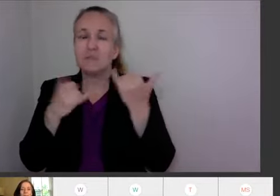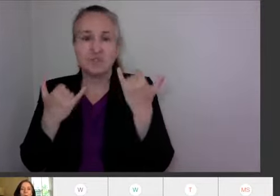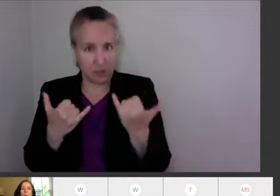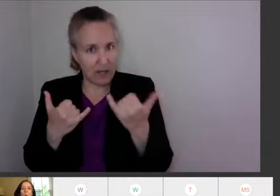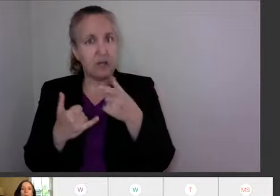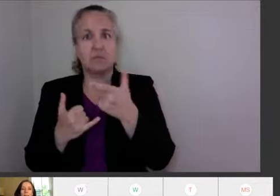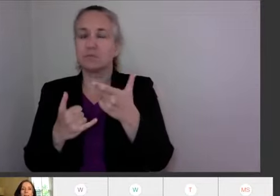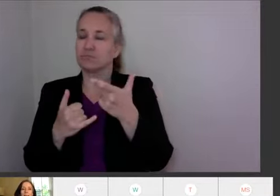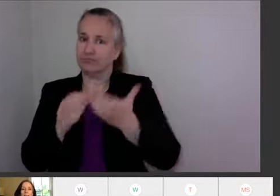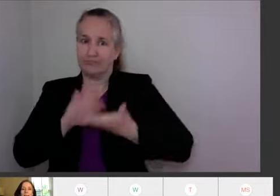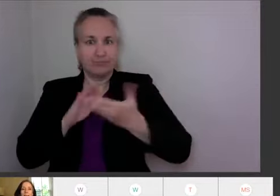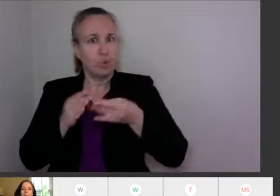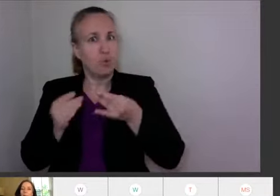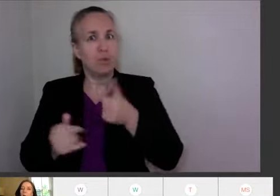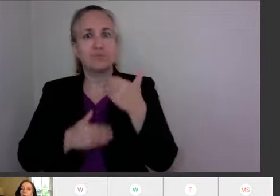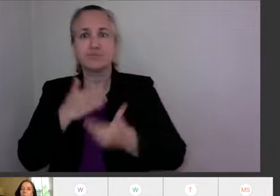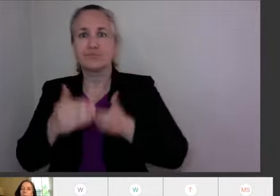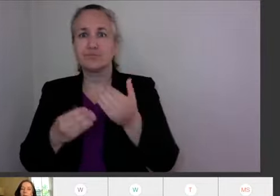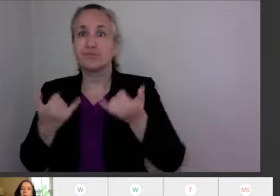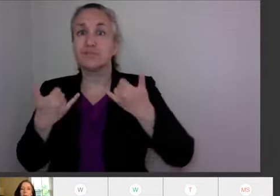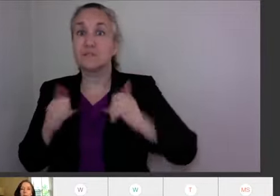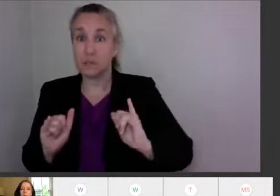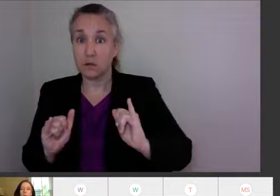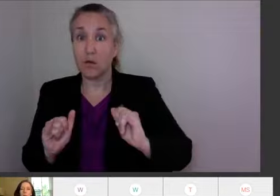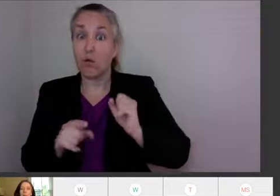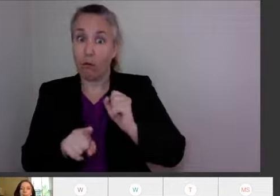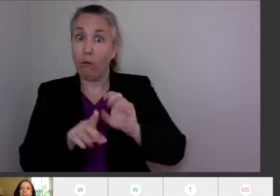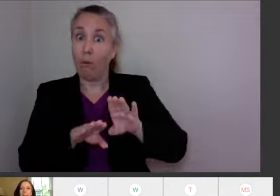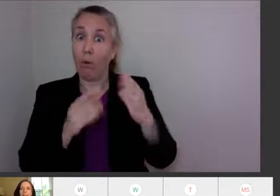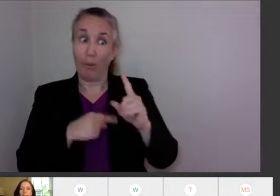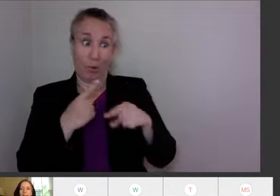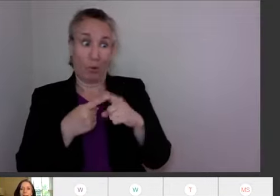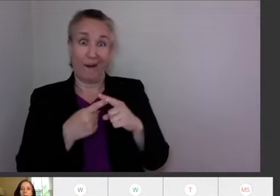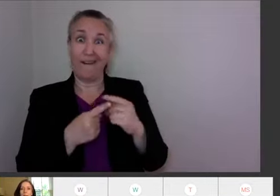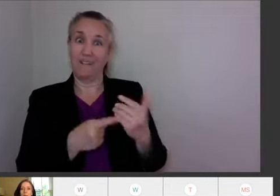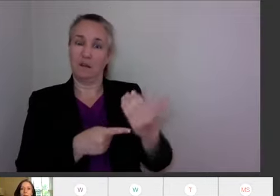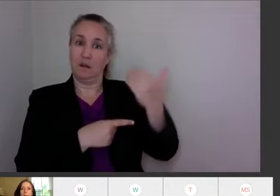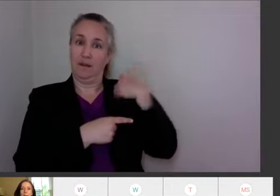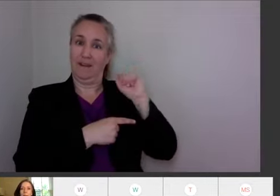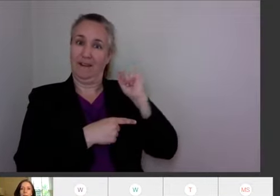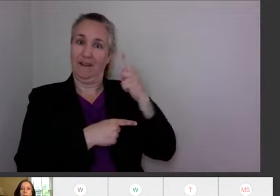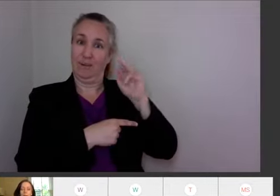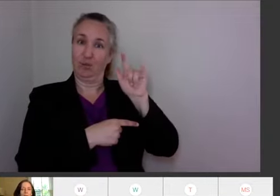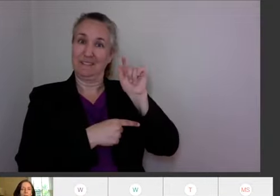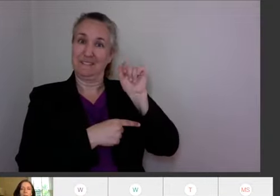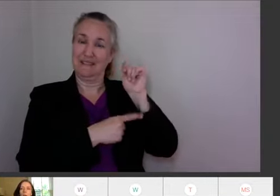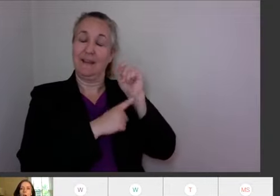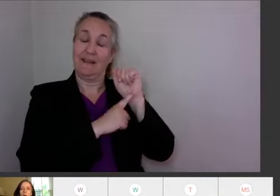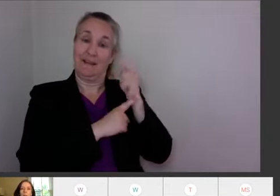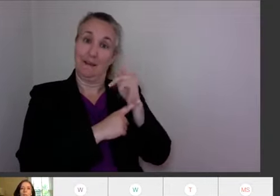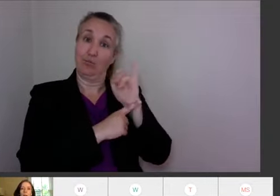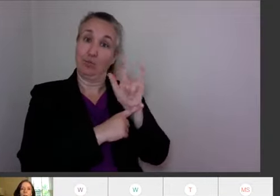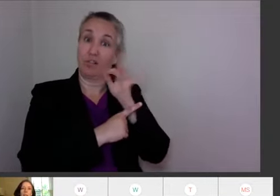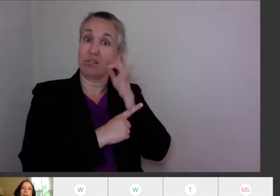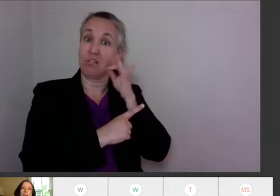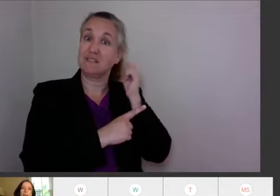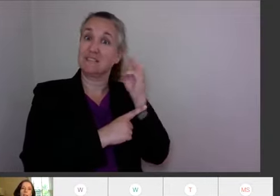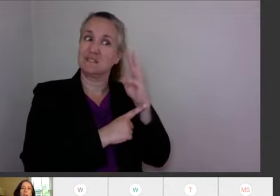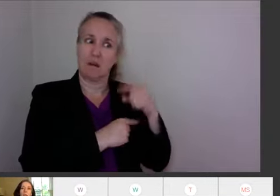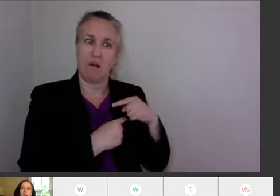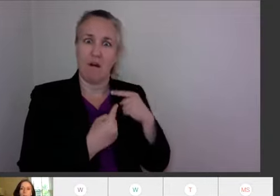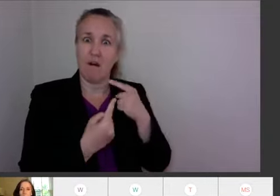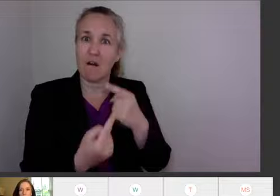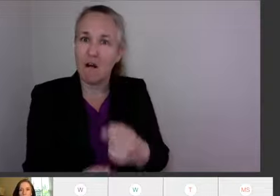there. We have been open there since April the 16th, and I just want to give a very heartfelt